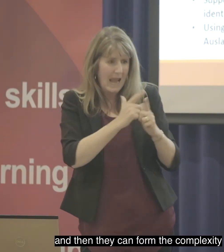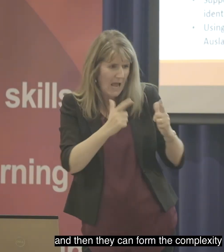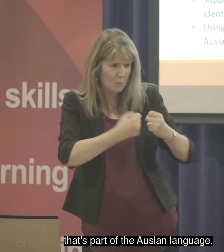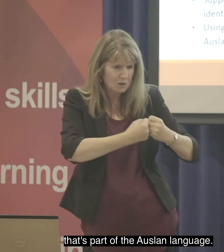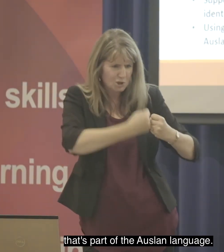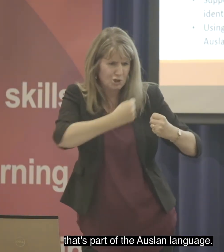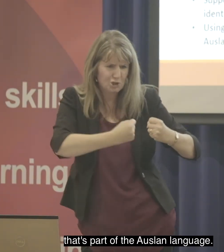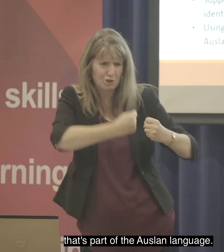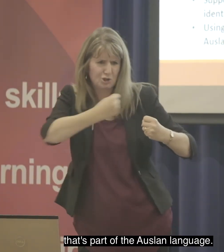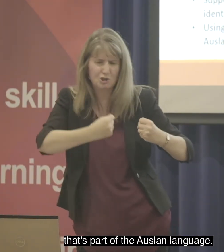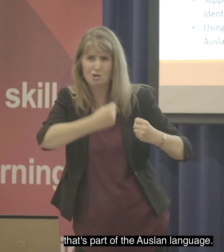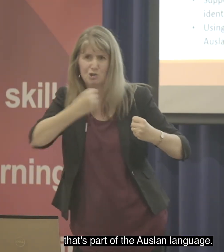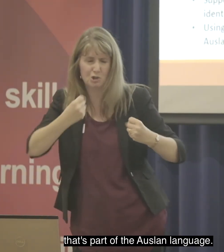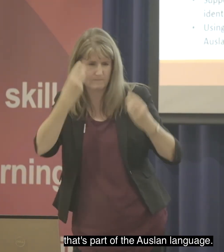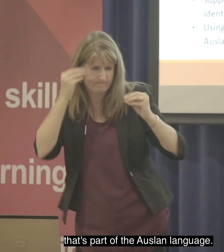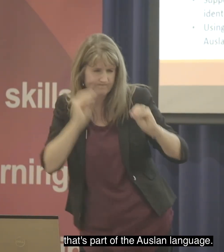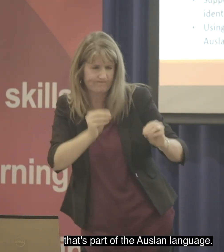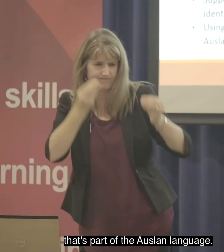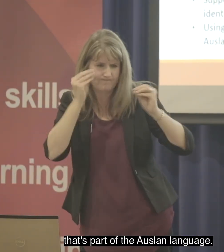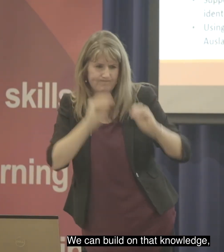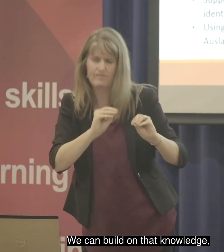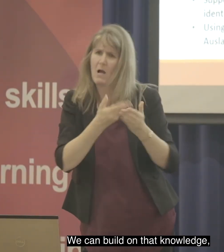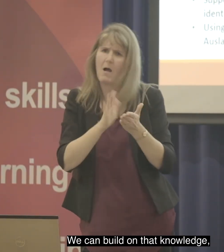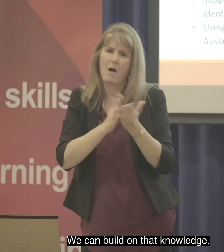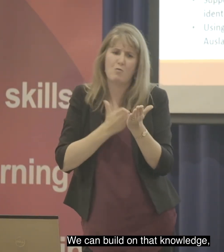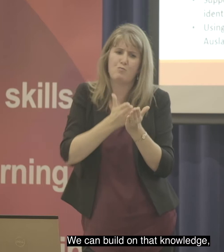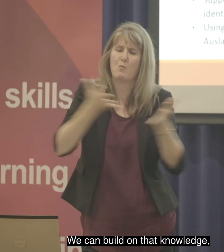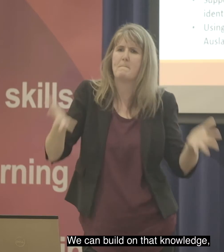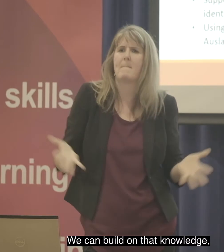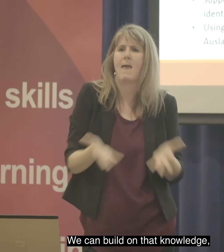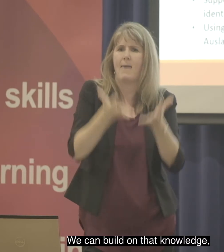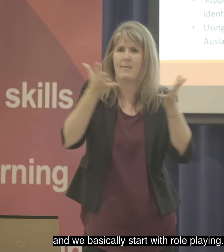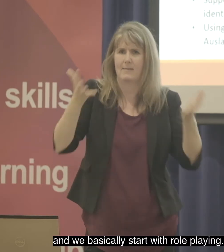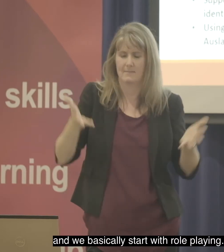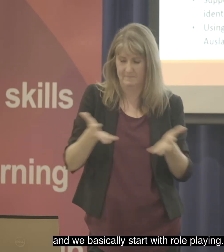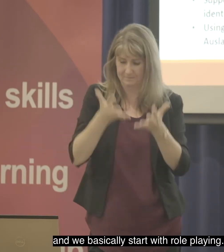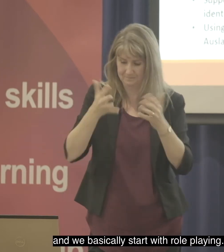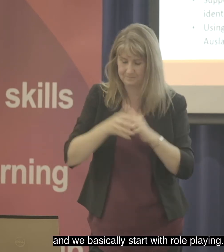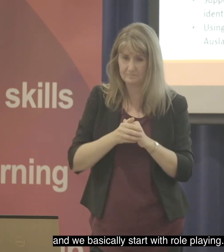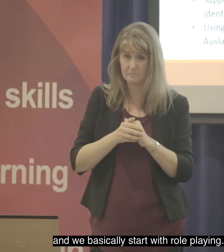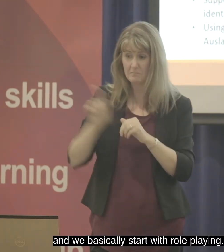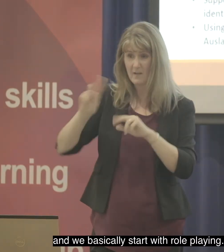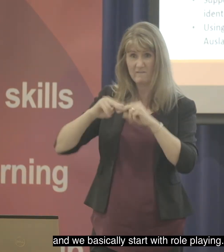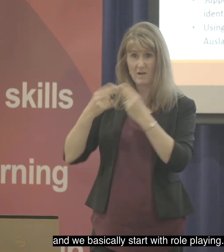complexity that's part of the Auslan language. We can build on that knowledge, and we basically start with role